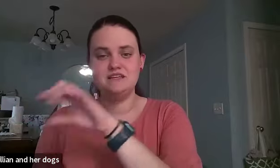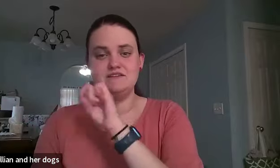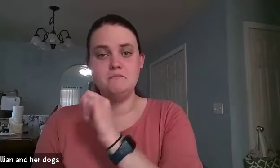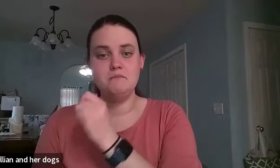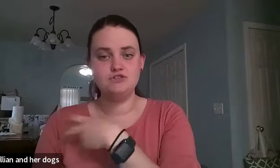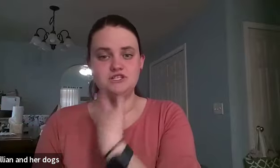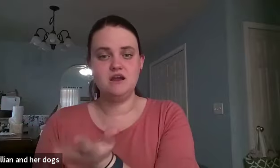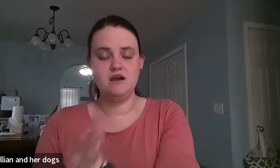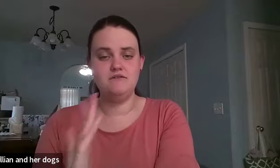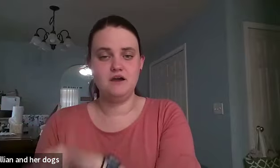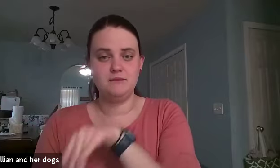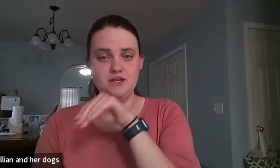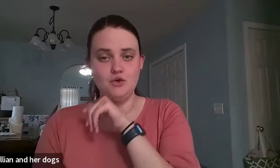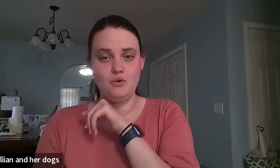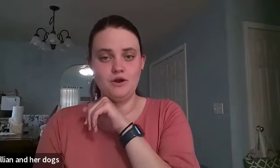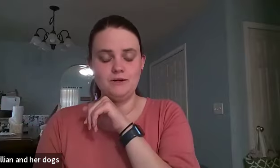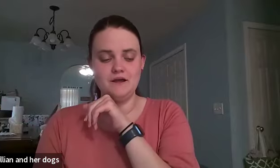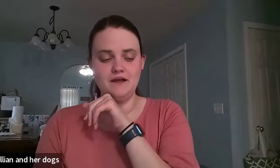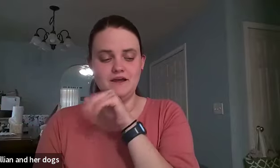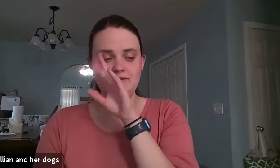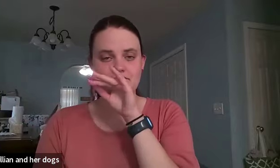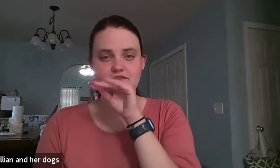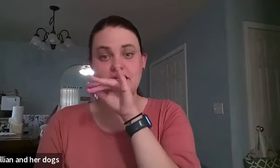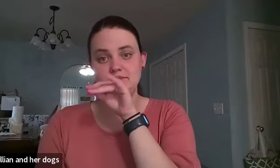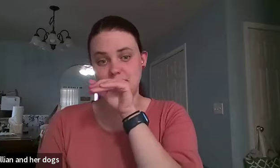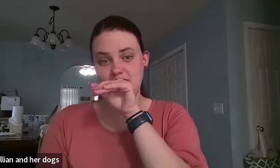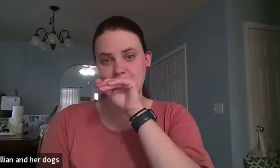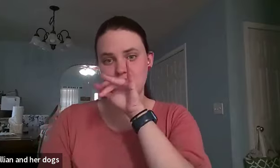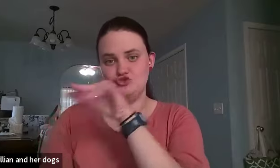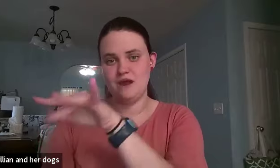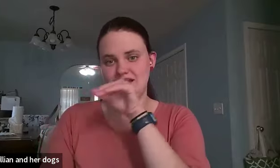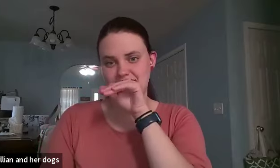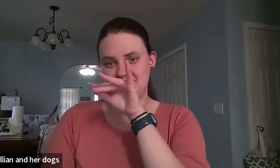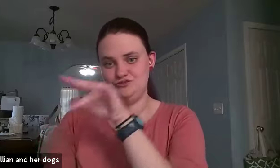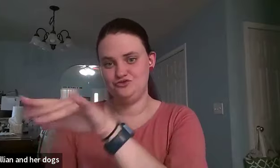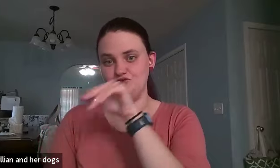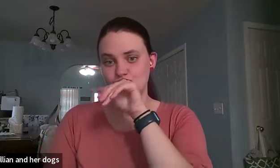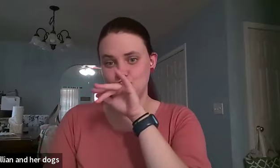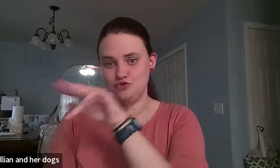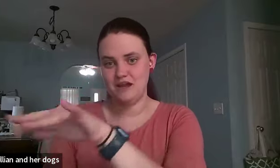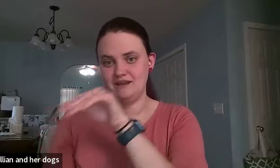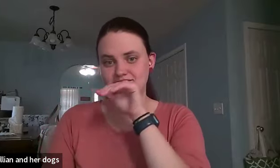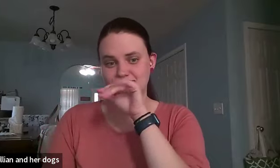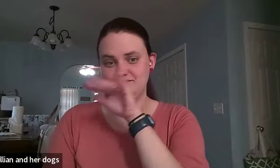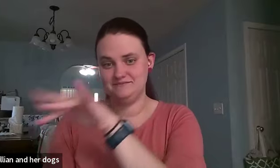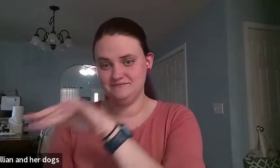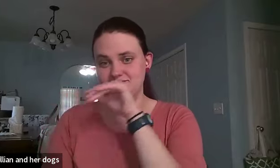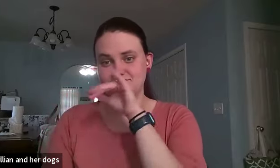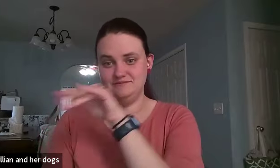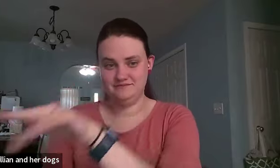it's like the motion of your the flames coming out of the mouth. Dragon. Dragon.